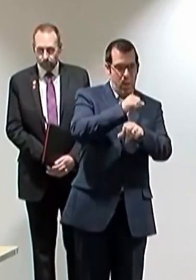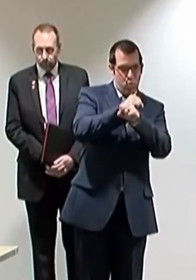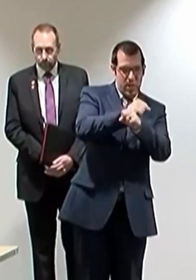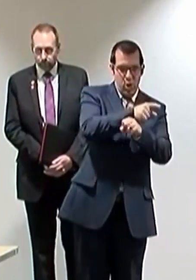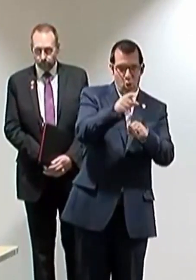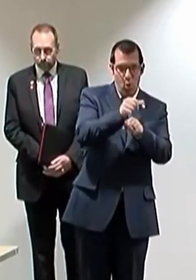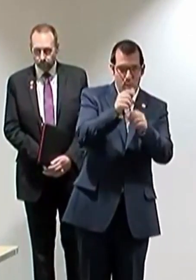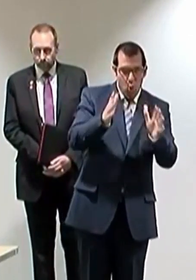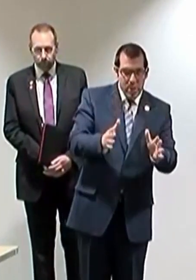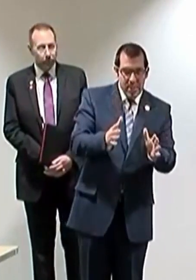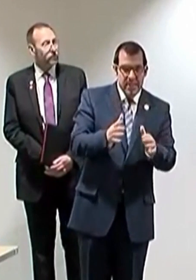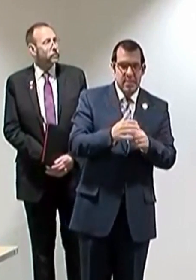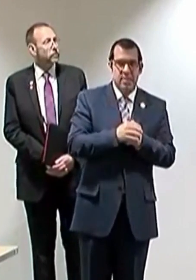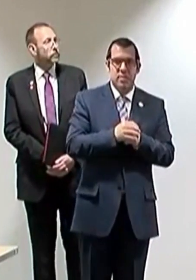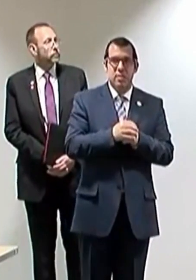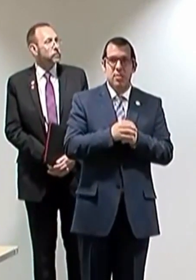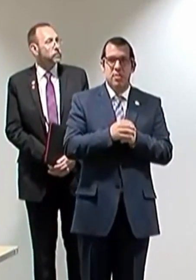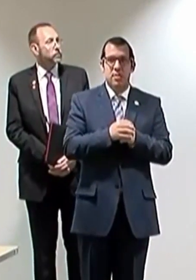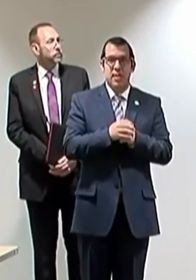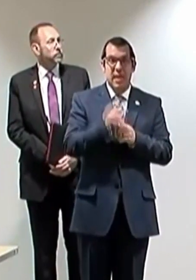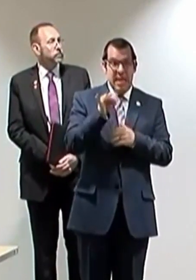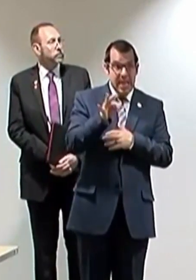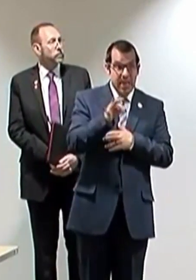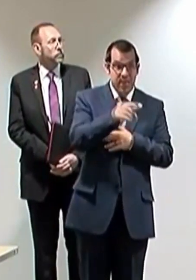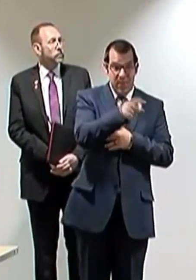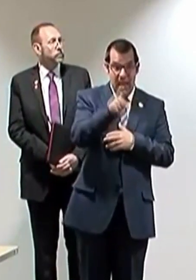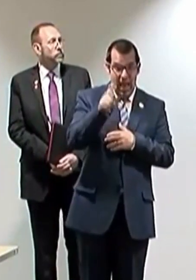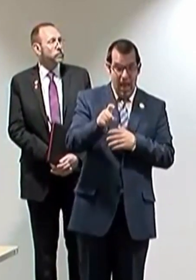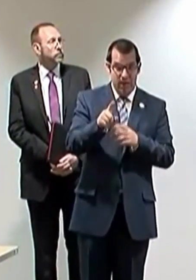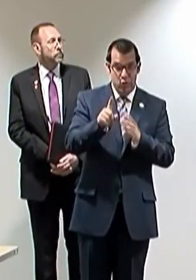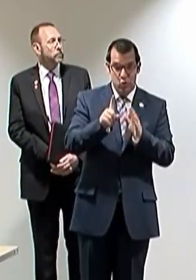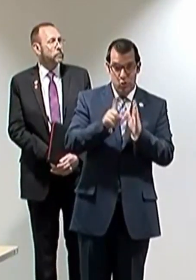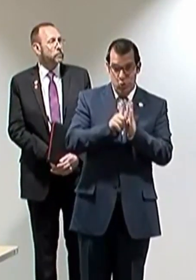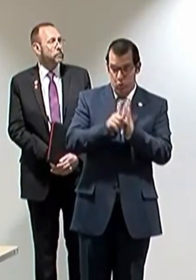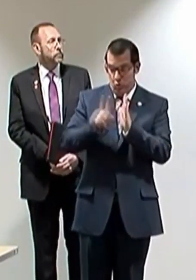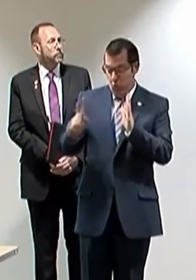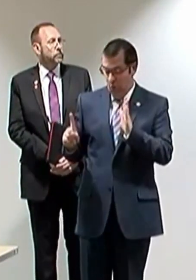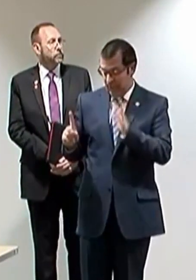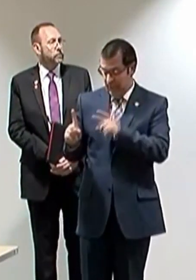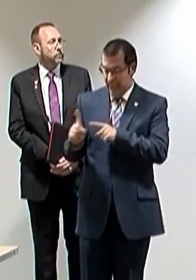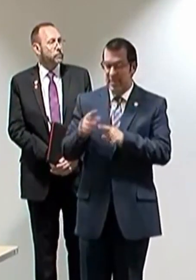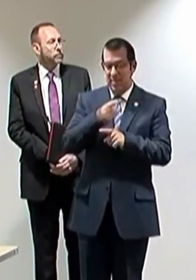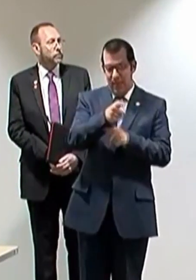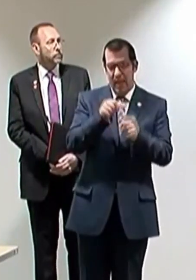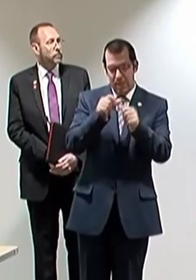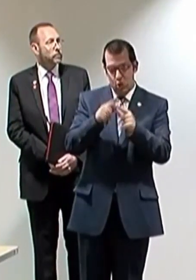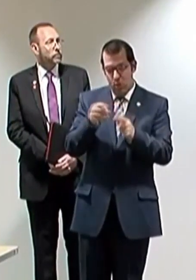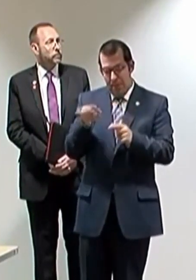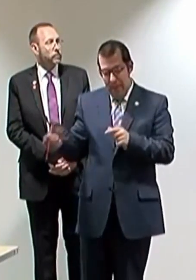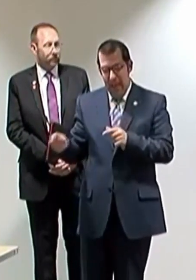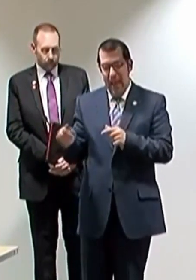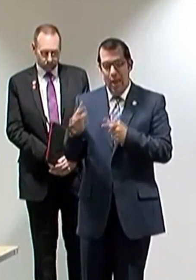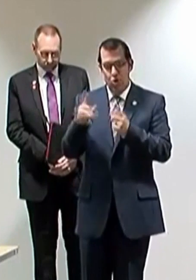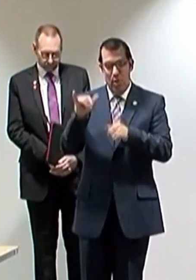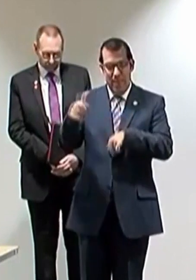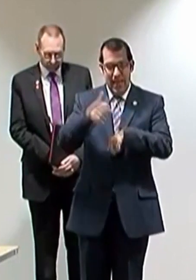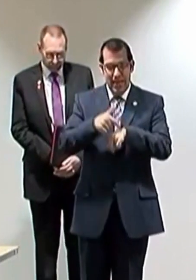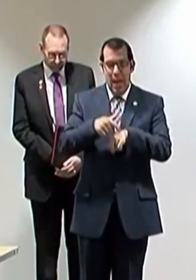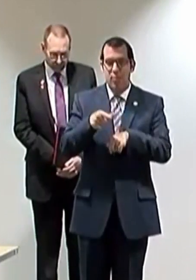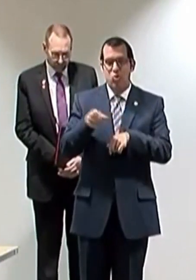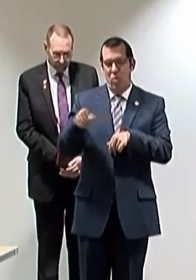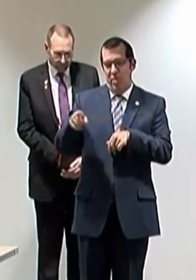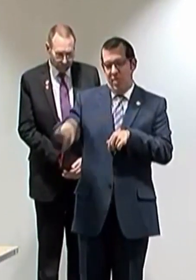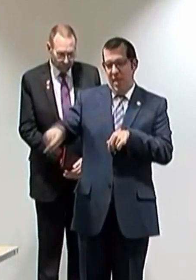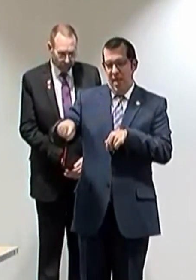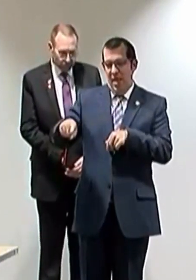employees, that they, if they have to be quarantined, they continue the compensation during that time so they don't lose